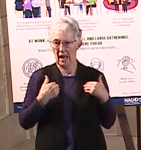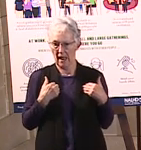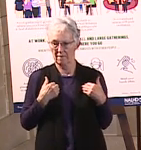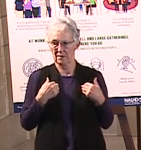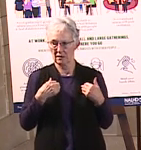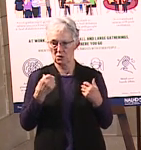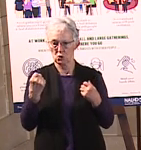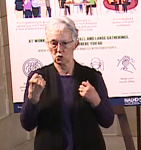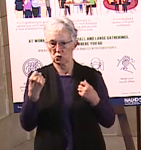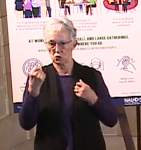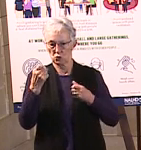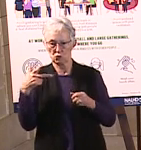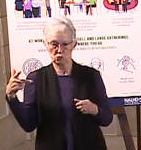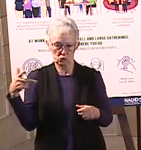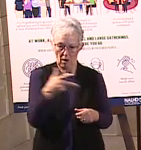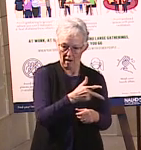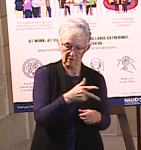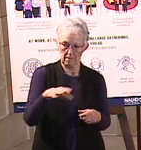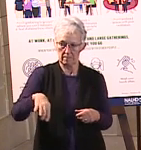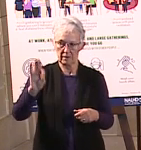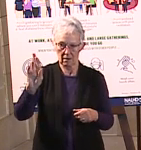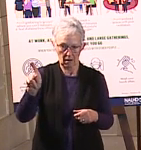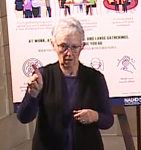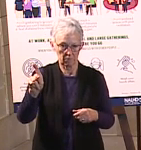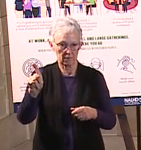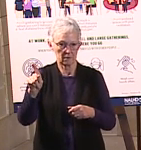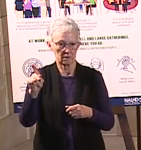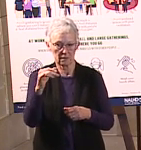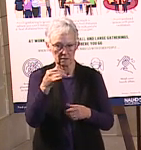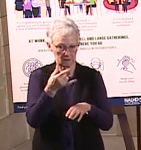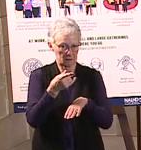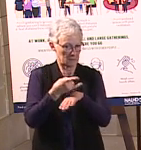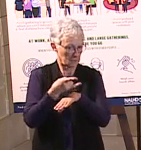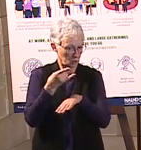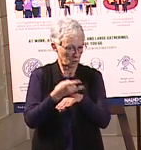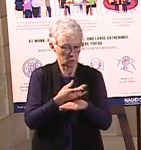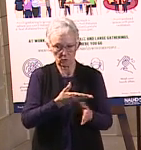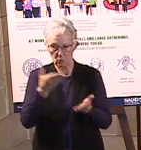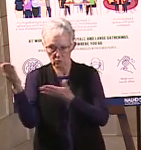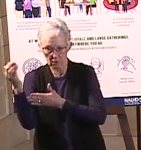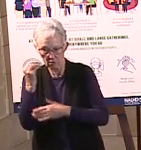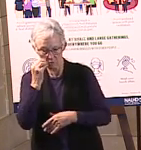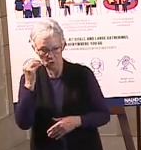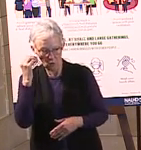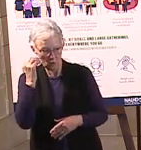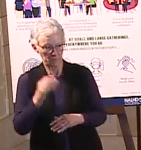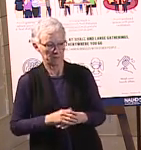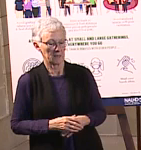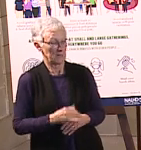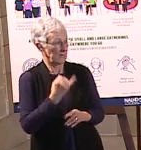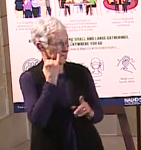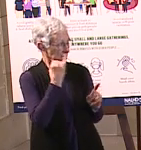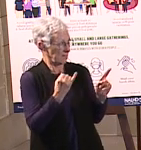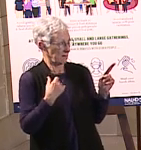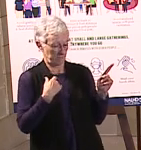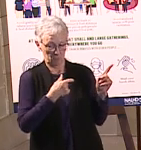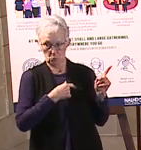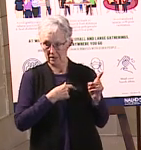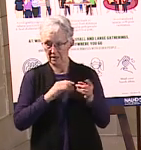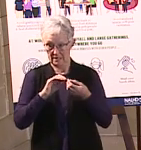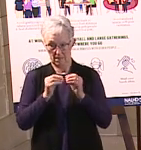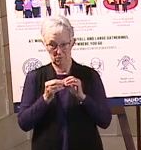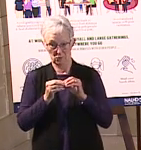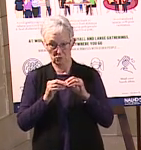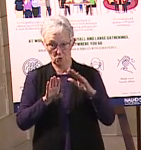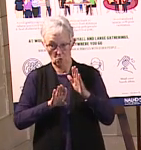have people coming into the bars. And you may recall that if we go to our red phase up here, that we will go back to implementing that bars